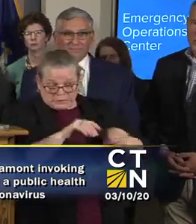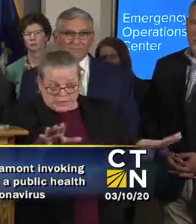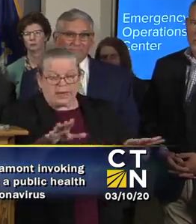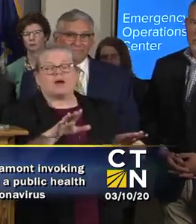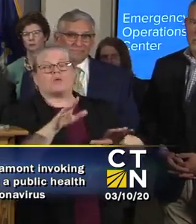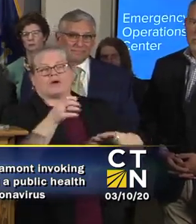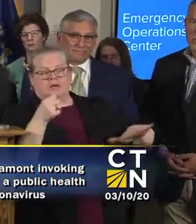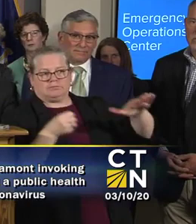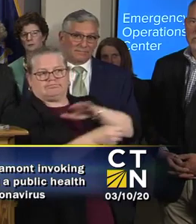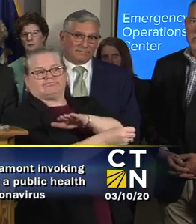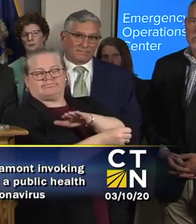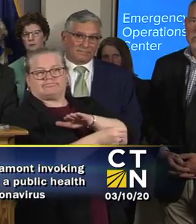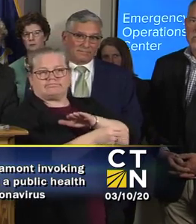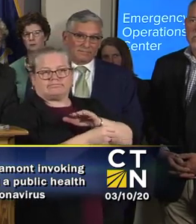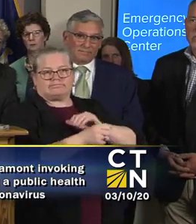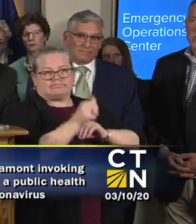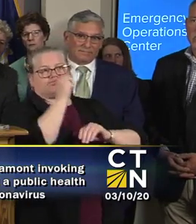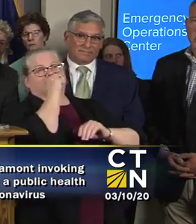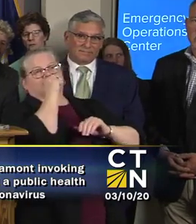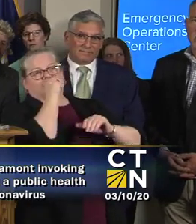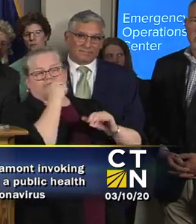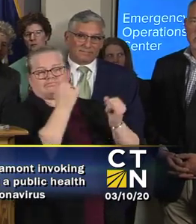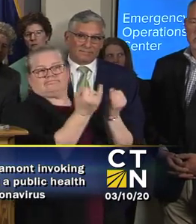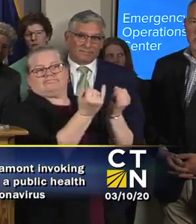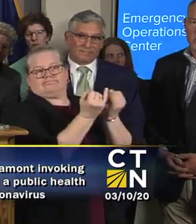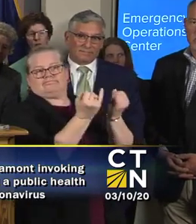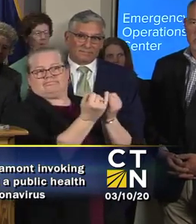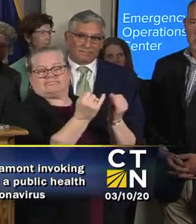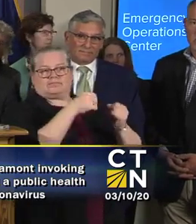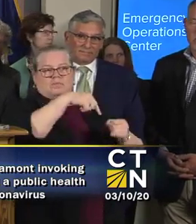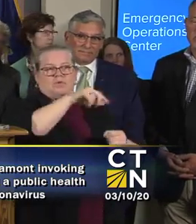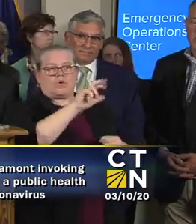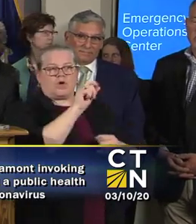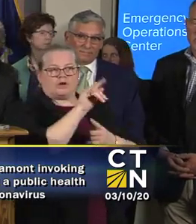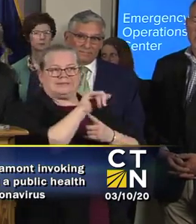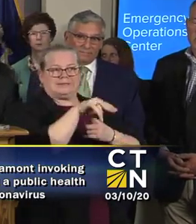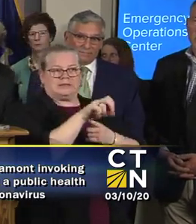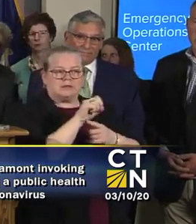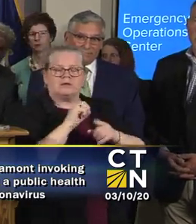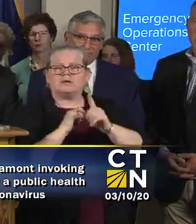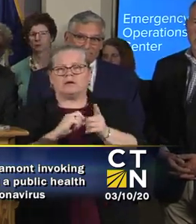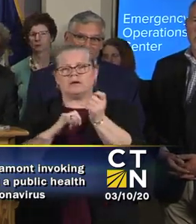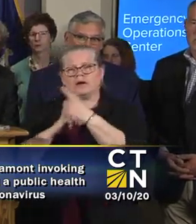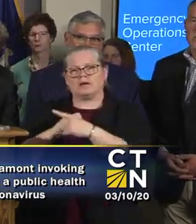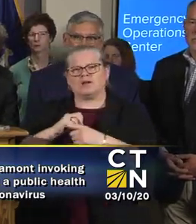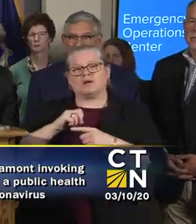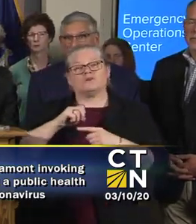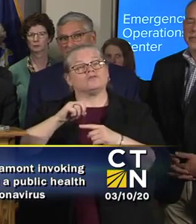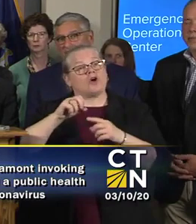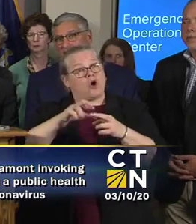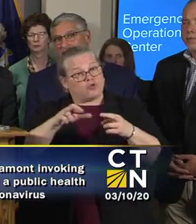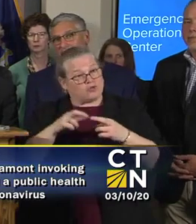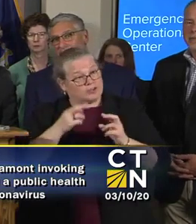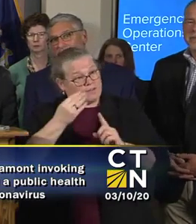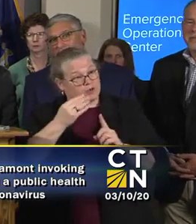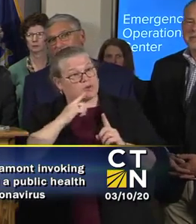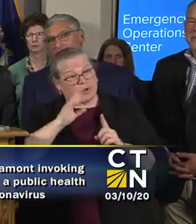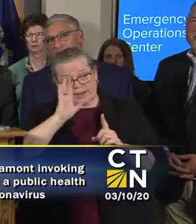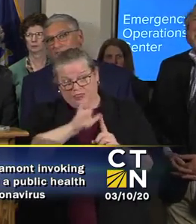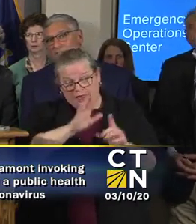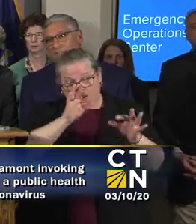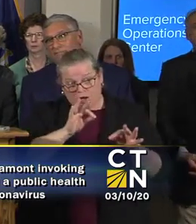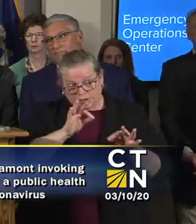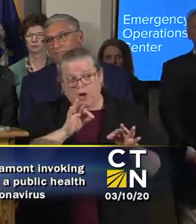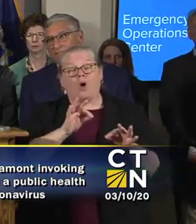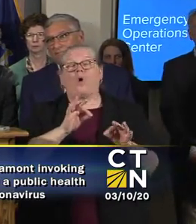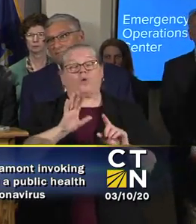to clarify, is the decision in Region 14 theirs at this point, or did you, okay, everyone's nodding. Yeah, theirs.